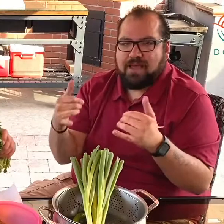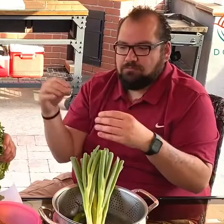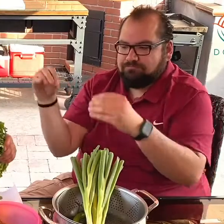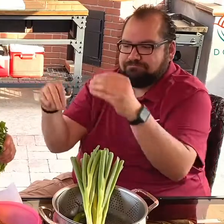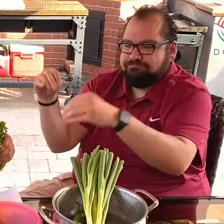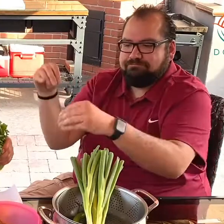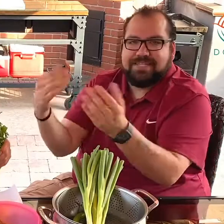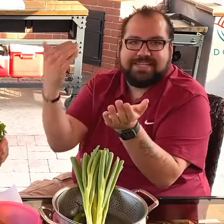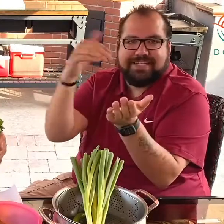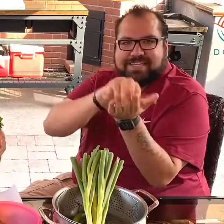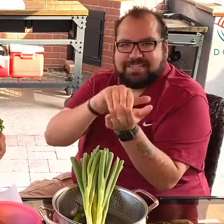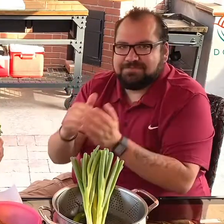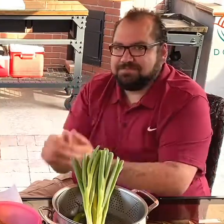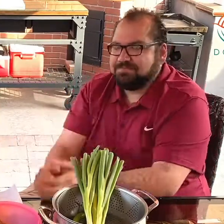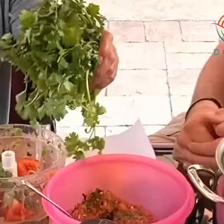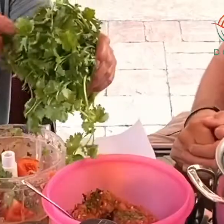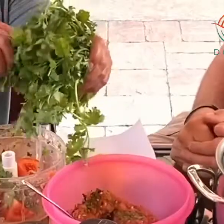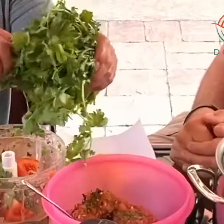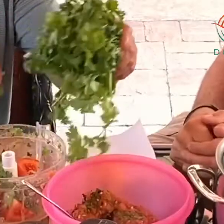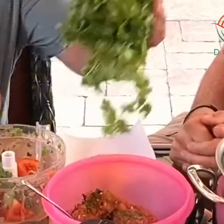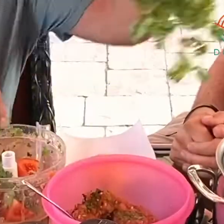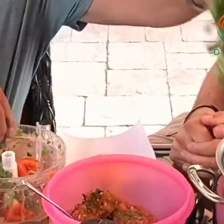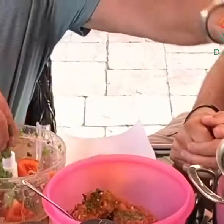The serrano and the cilantro again.